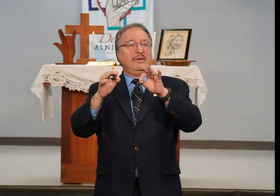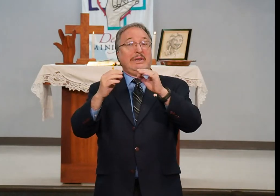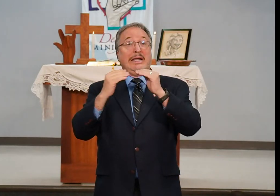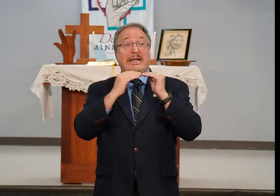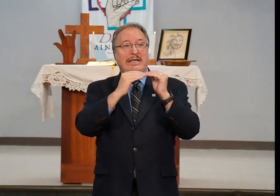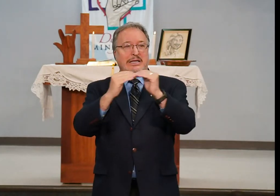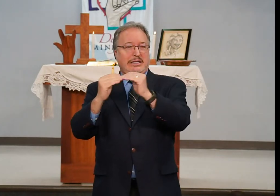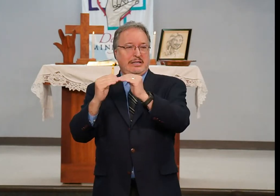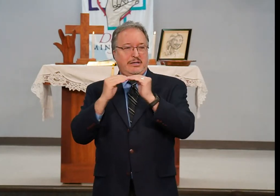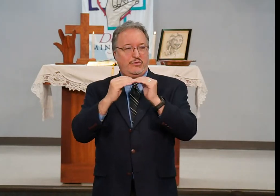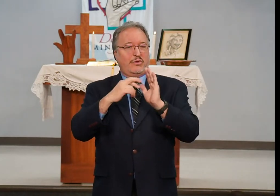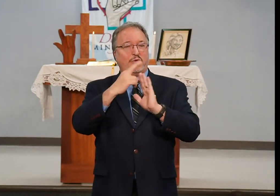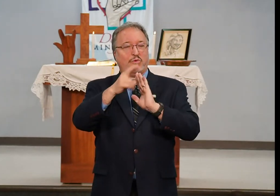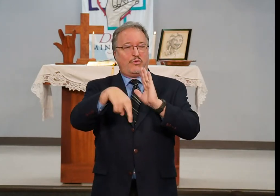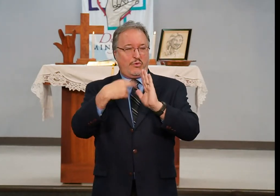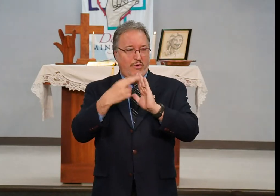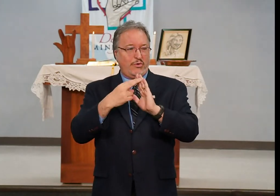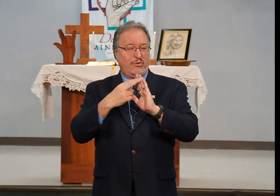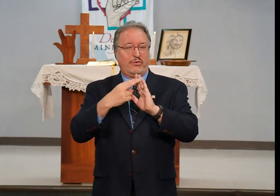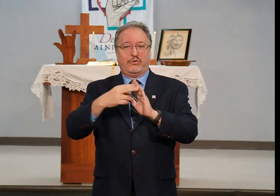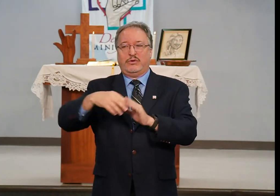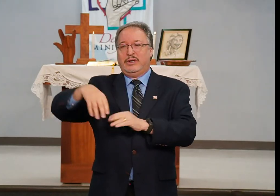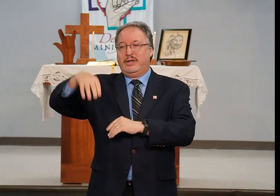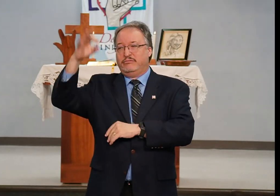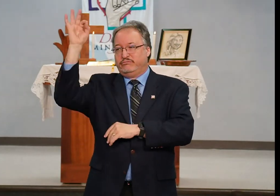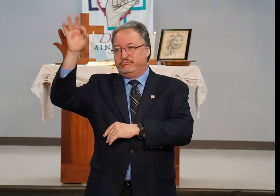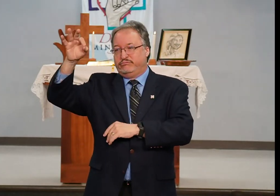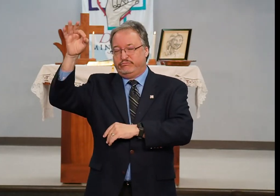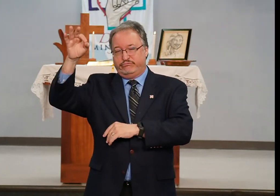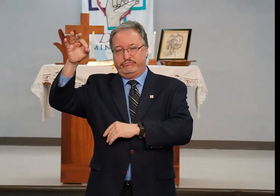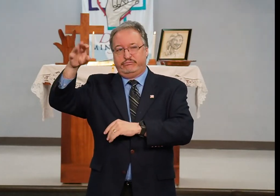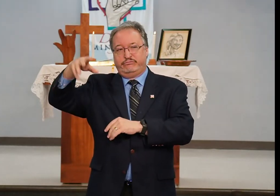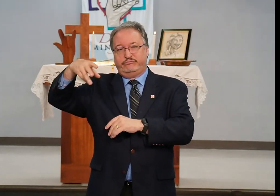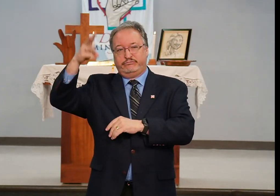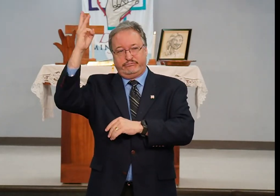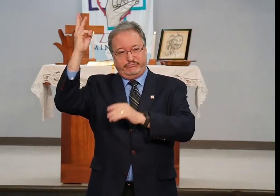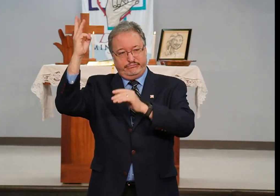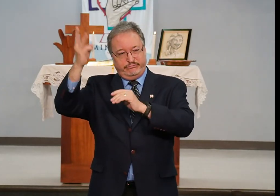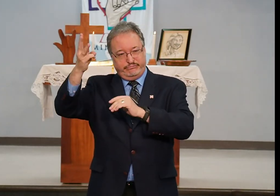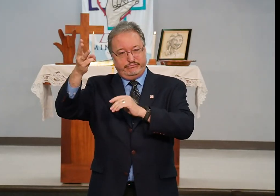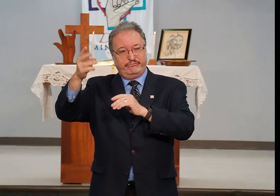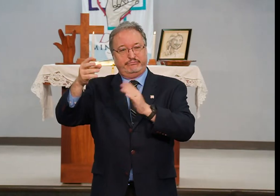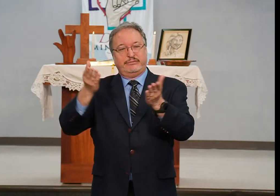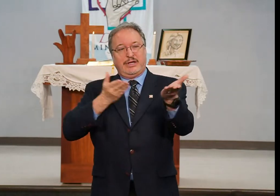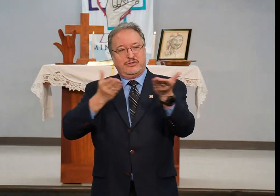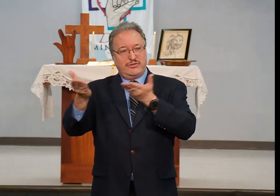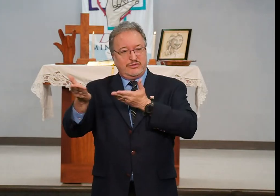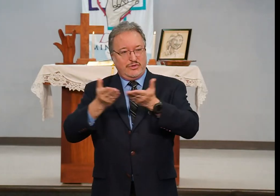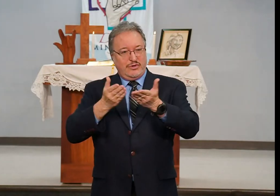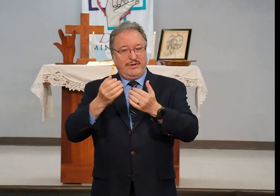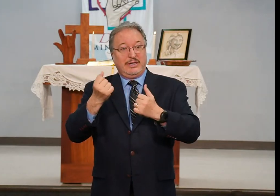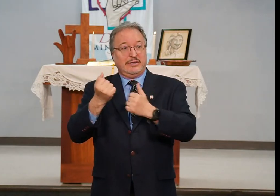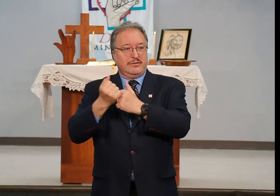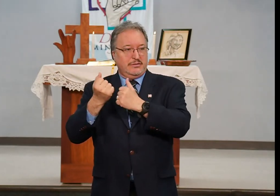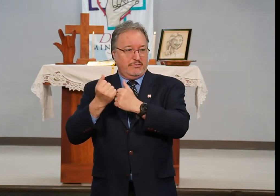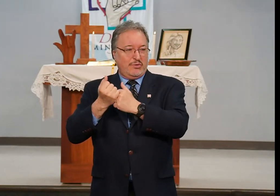have always had an important and equal role in the ministry of Jesus, as witnesses